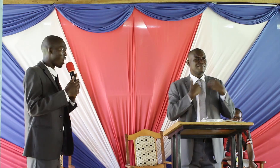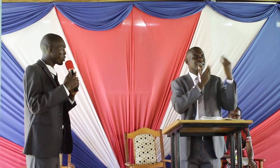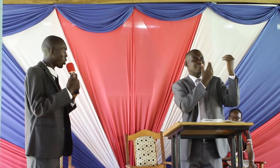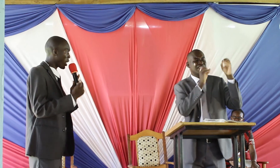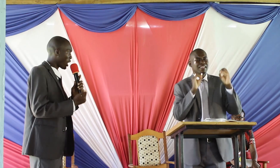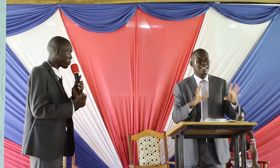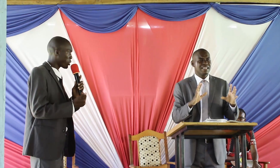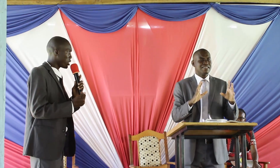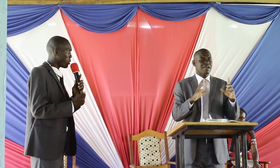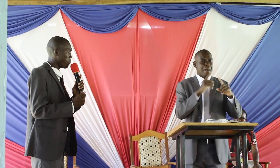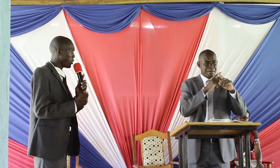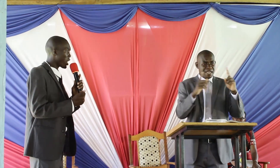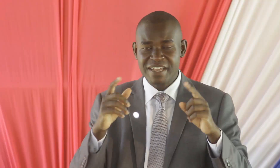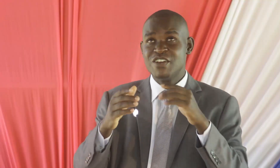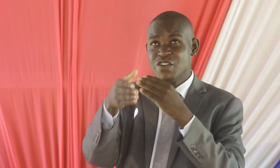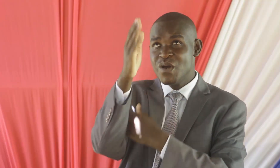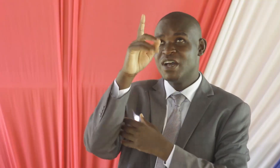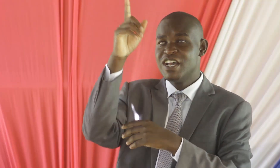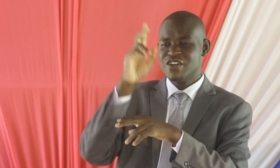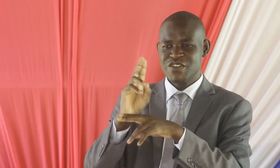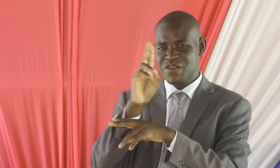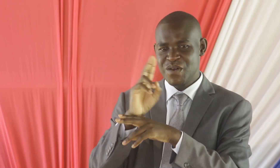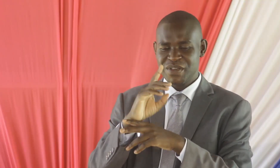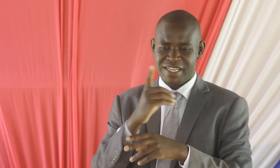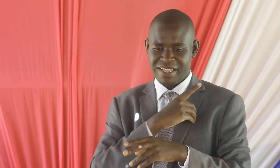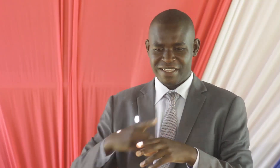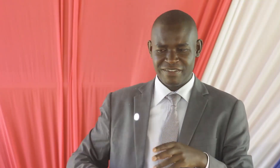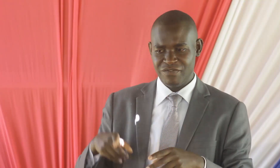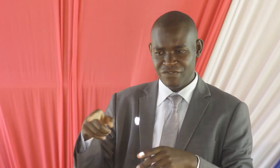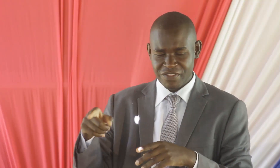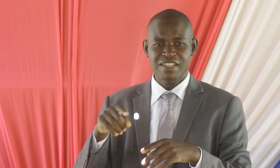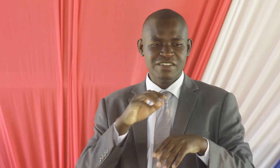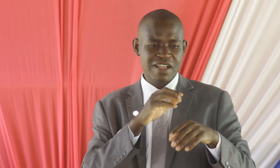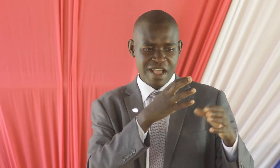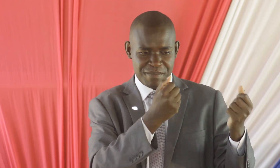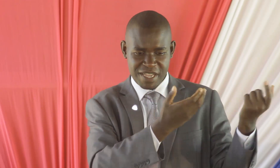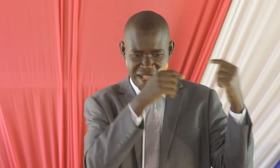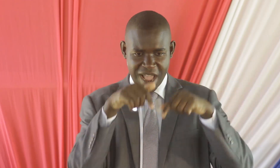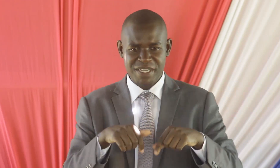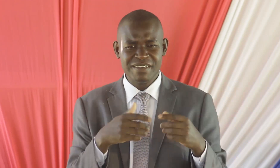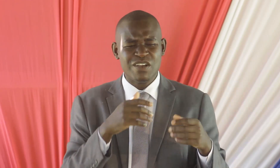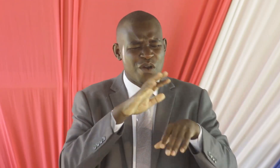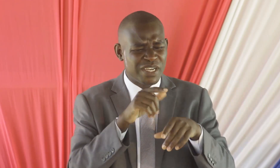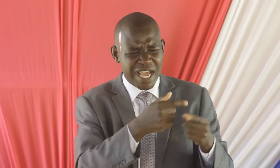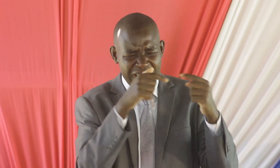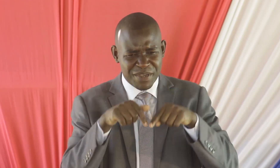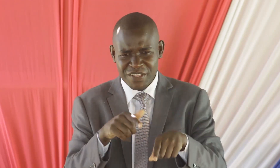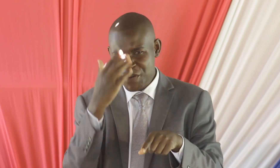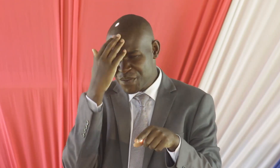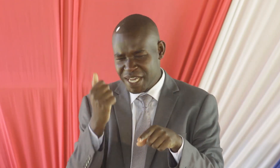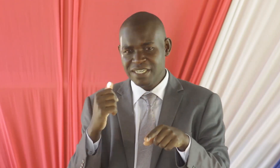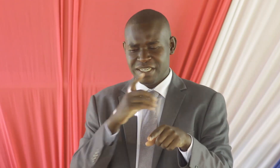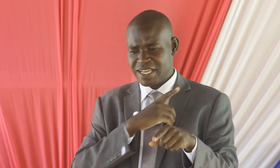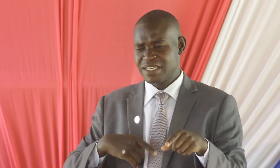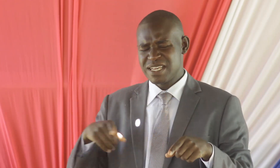They have no help. They have nothing at all. But God is now using David coming